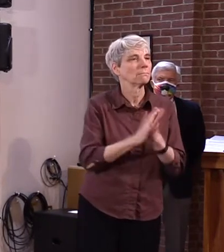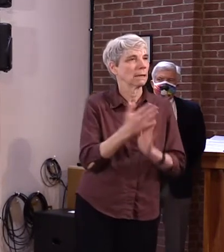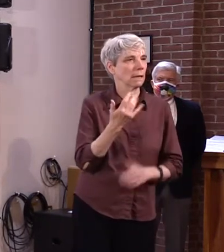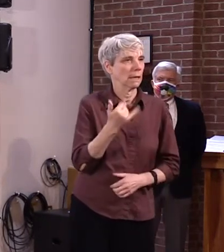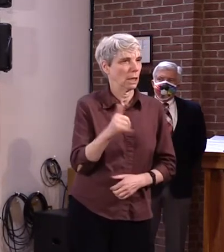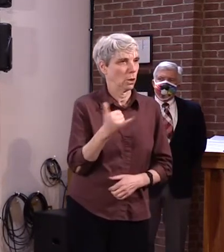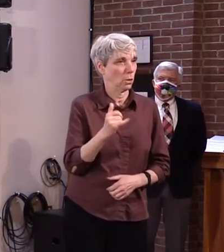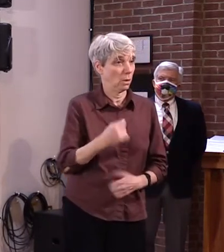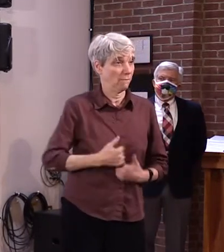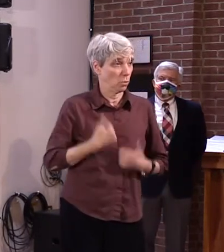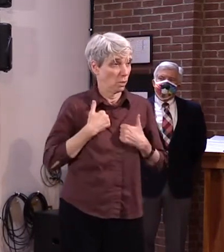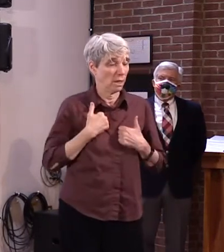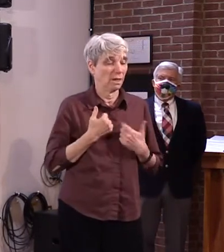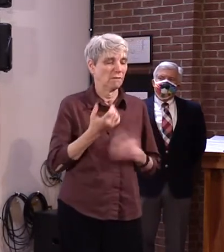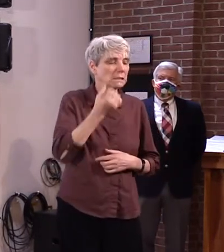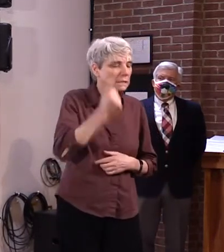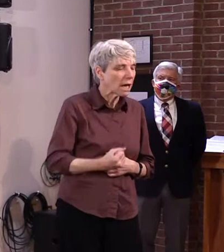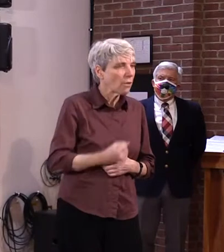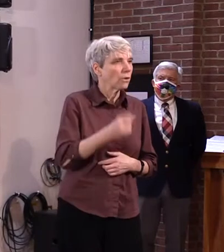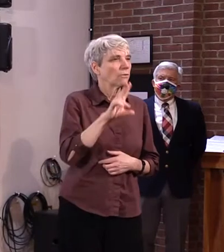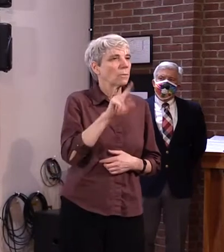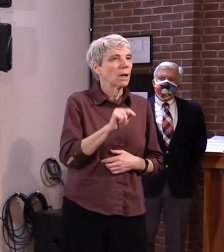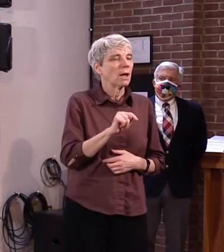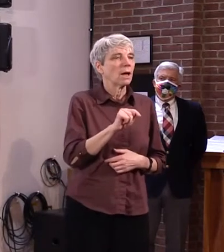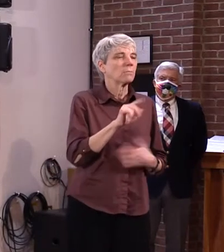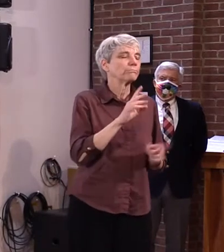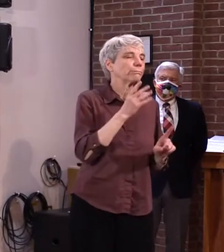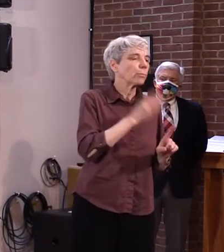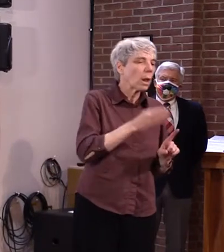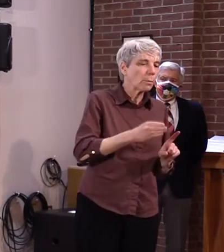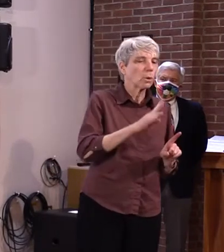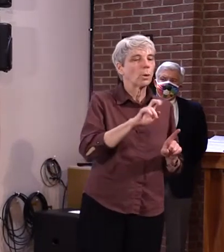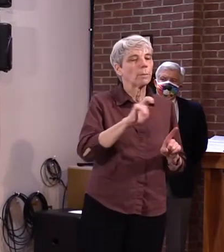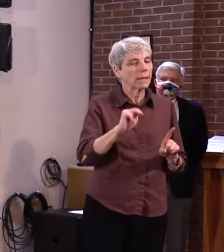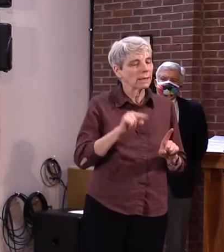communities, Brattleboro or Bennington, about traveling across borders.